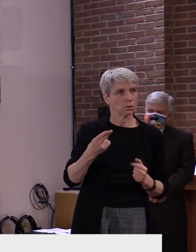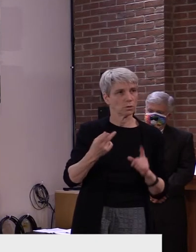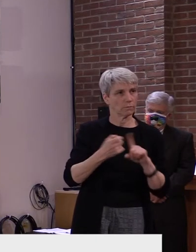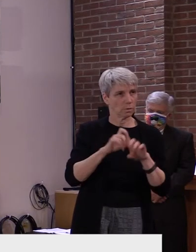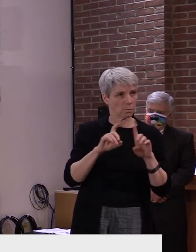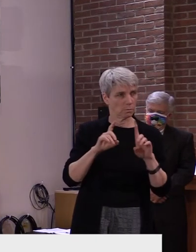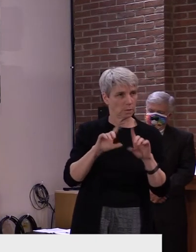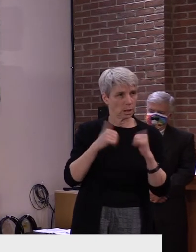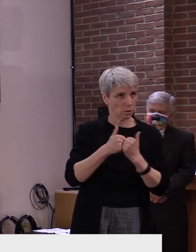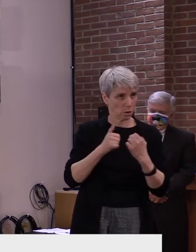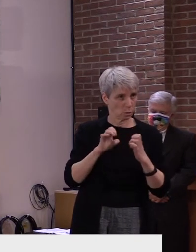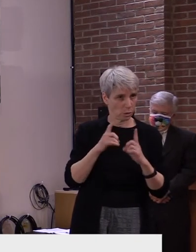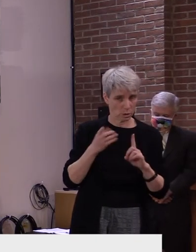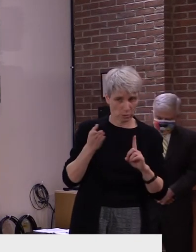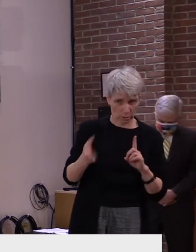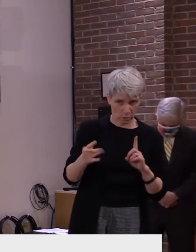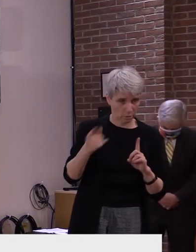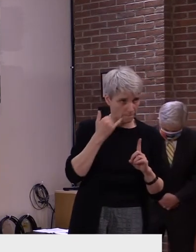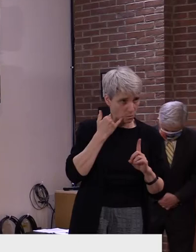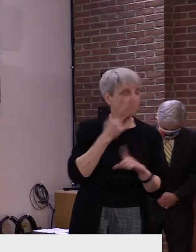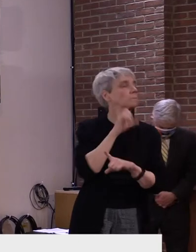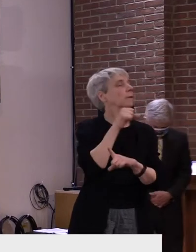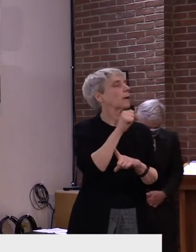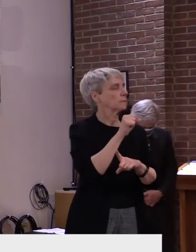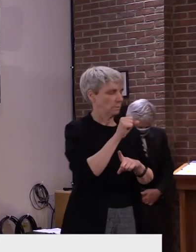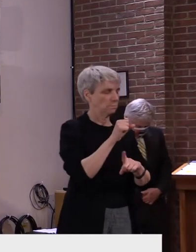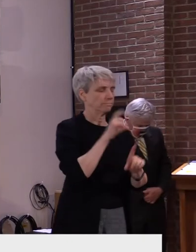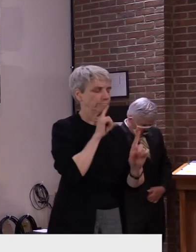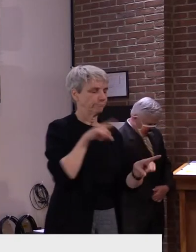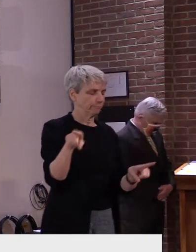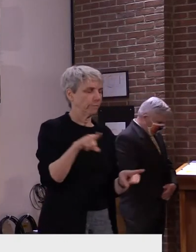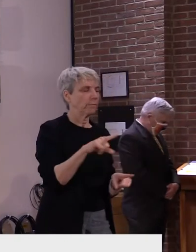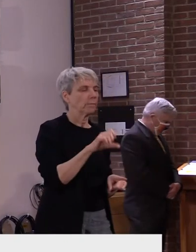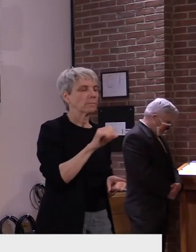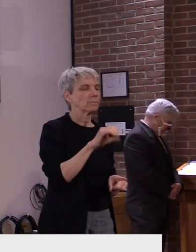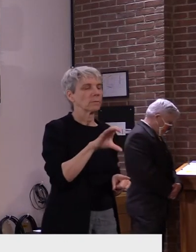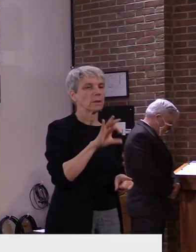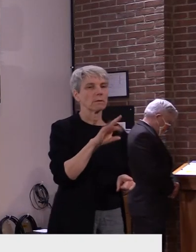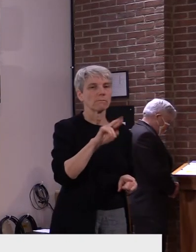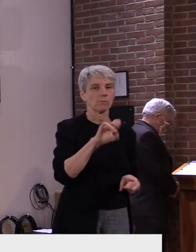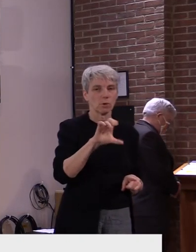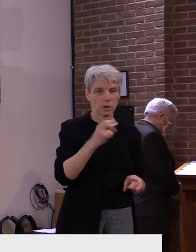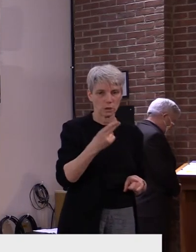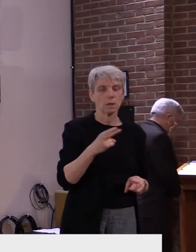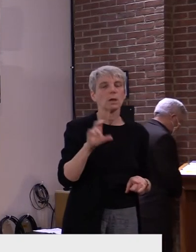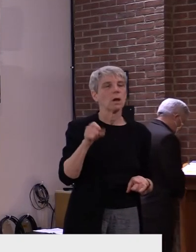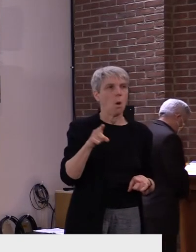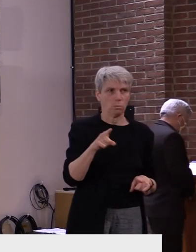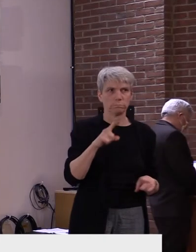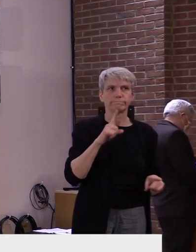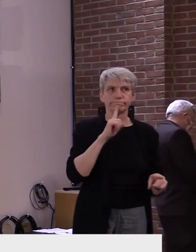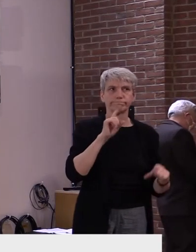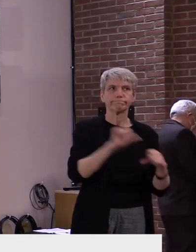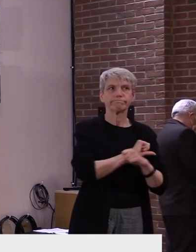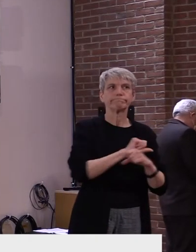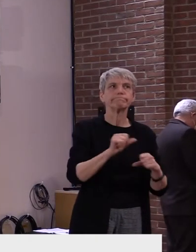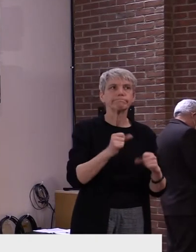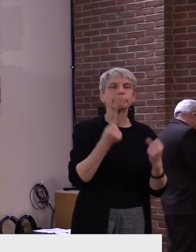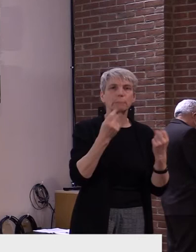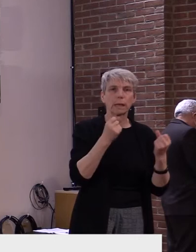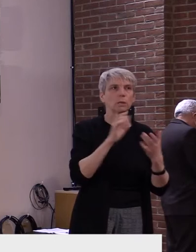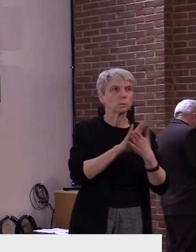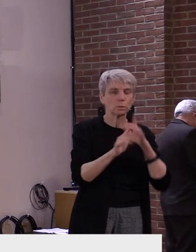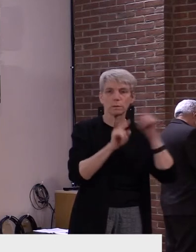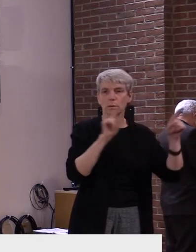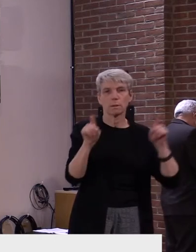Yes, I am, Governor. Thank you, yes. Yeah, the issue of staffing shortages is a very real one. Again,